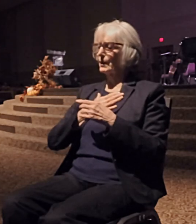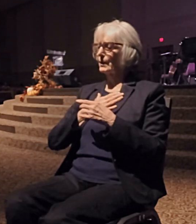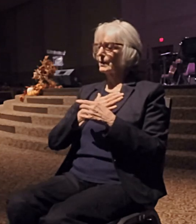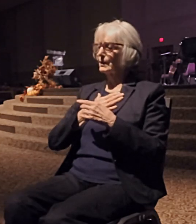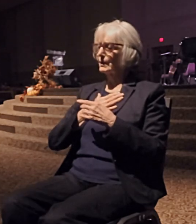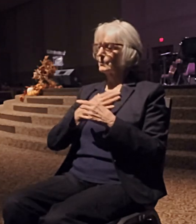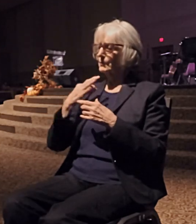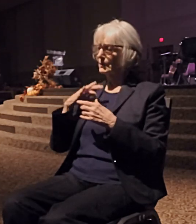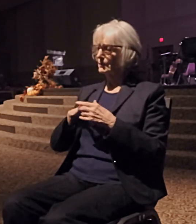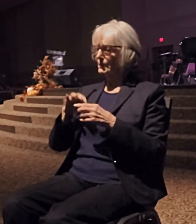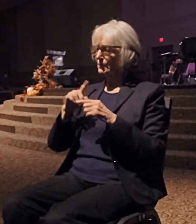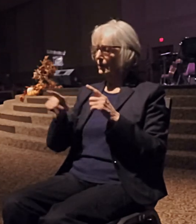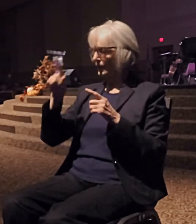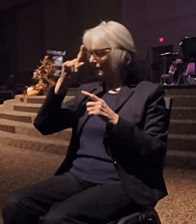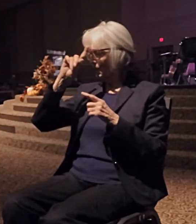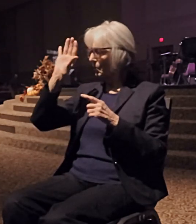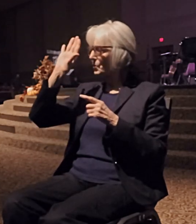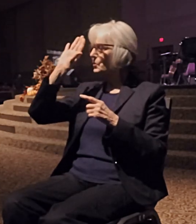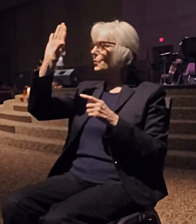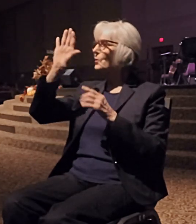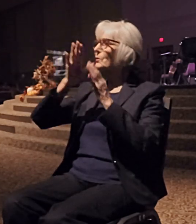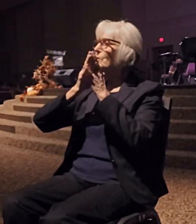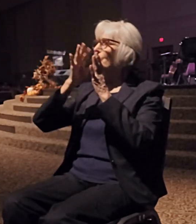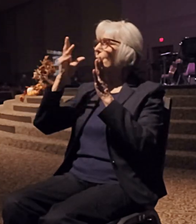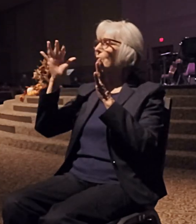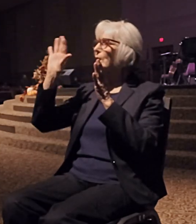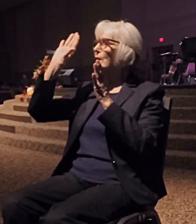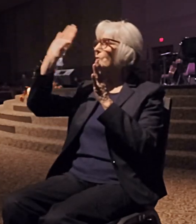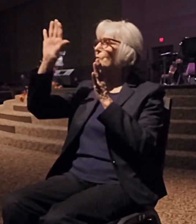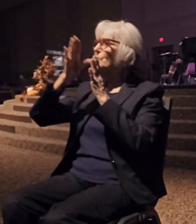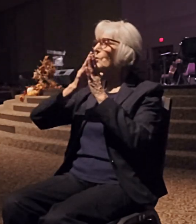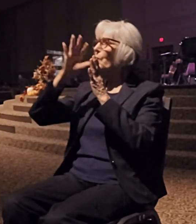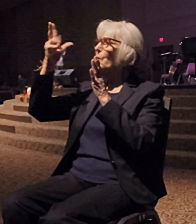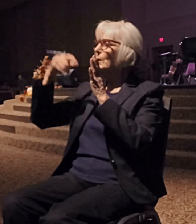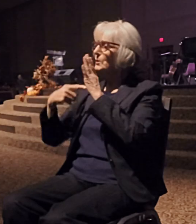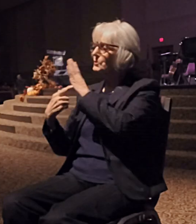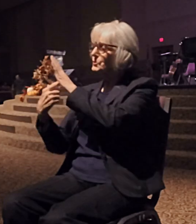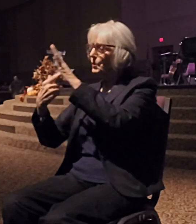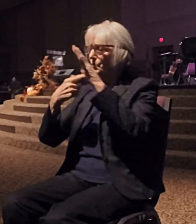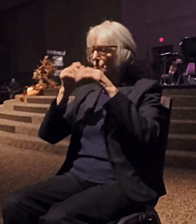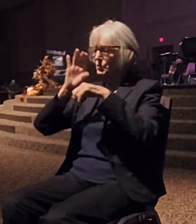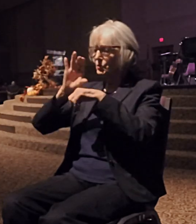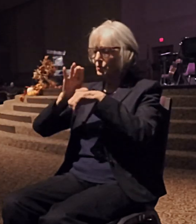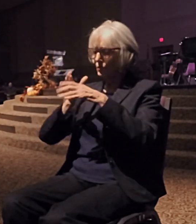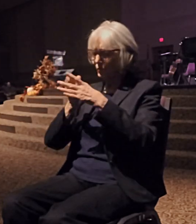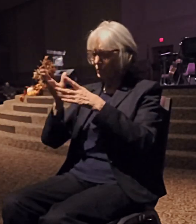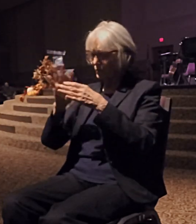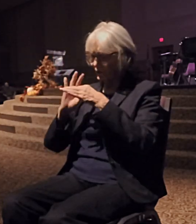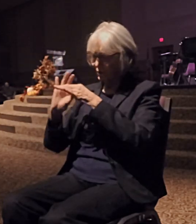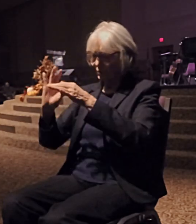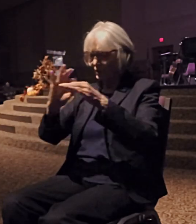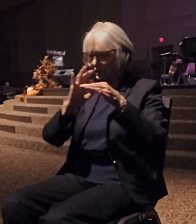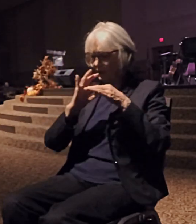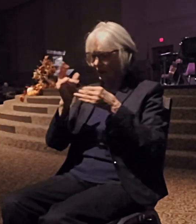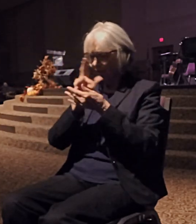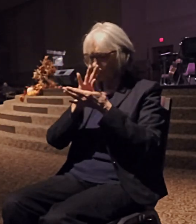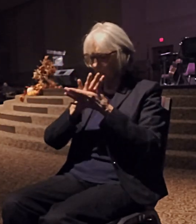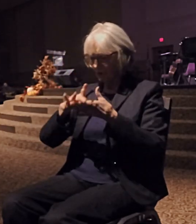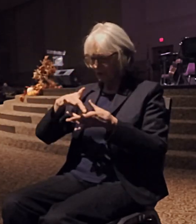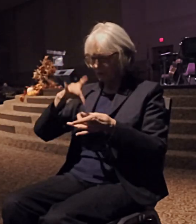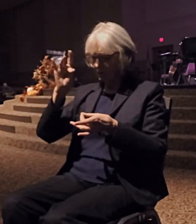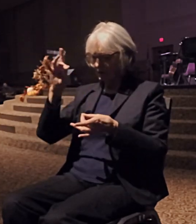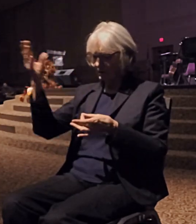It exists for your glory. And the way your glory is revealed through the church is through the unity, Holy Spirit, that you